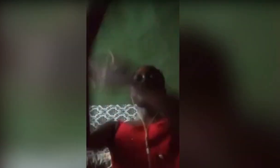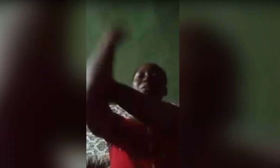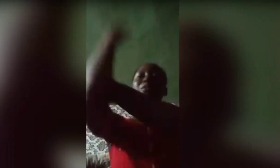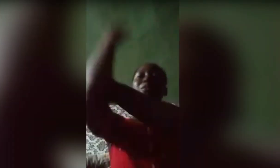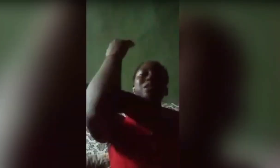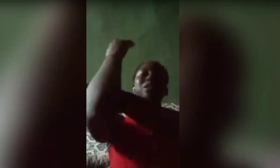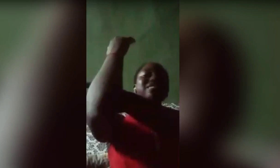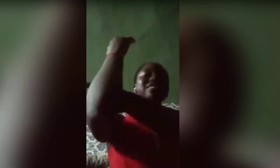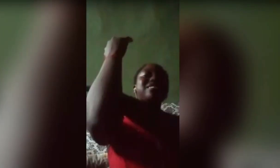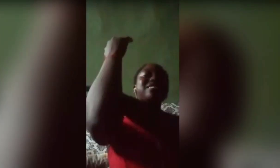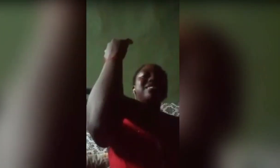Okay, good afternoon.